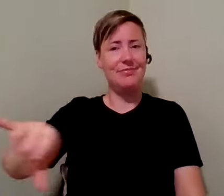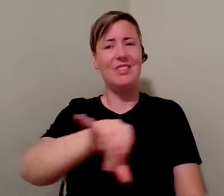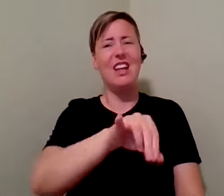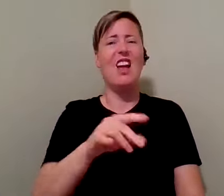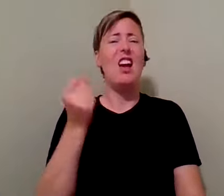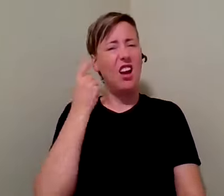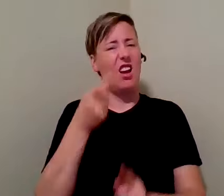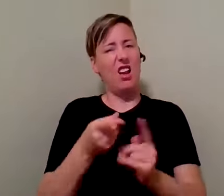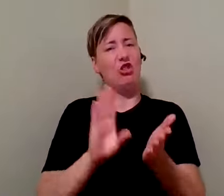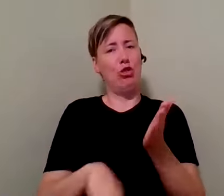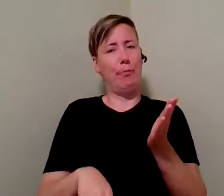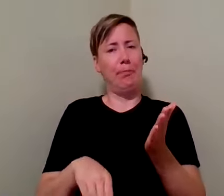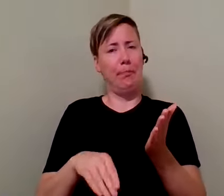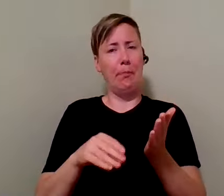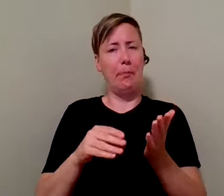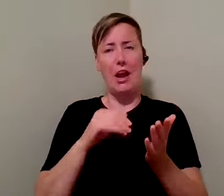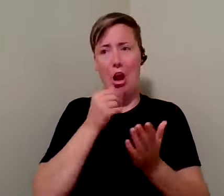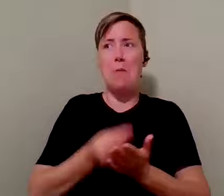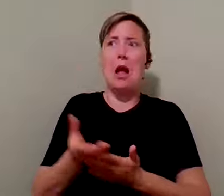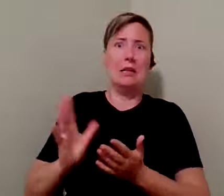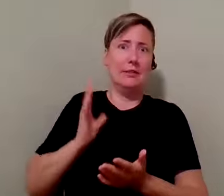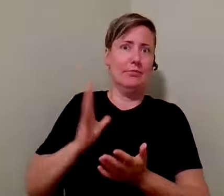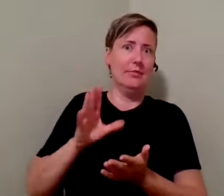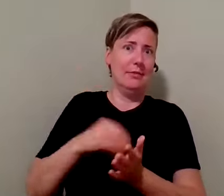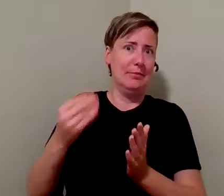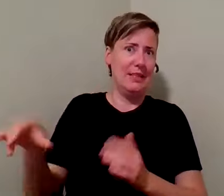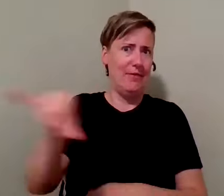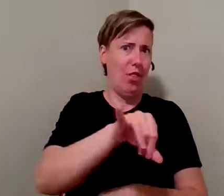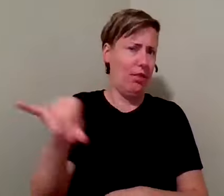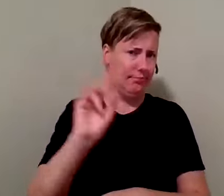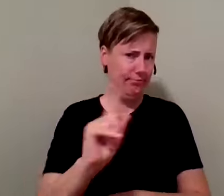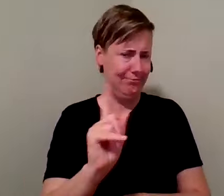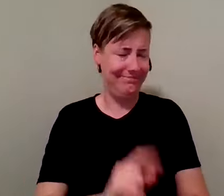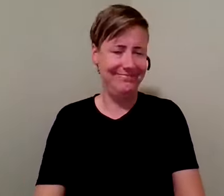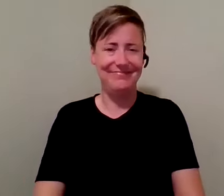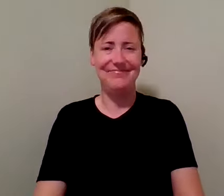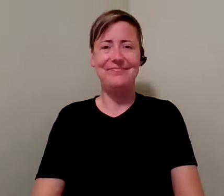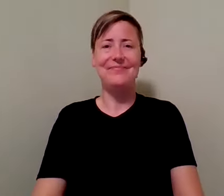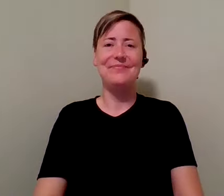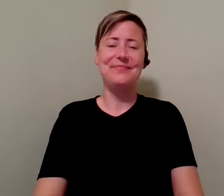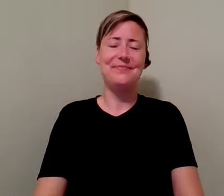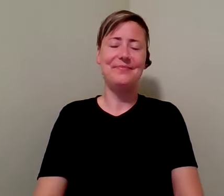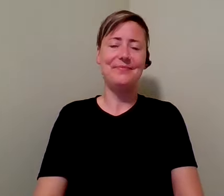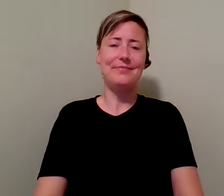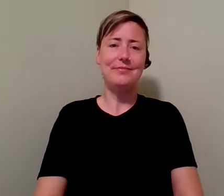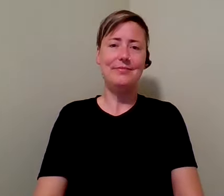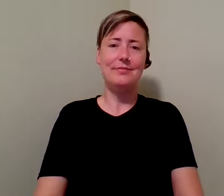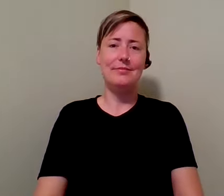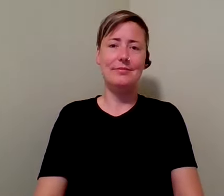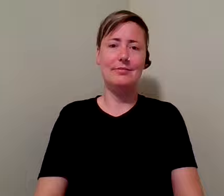to spend too much money. I mean, it's going to be poured out anyway. So, uh, so that's a little bit of the